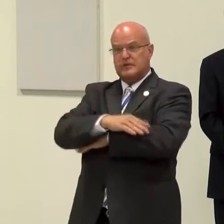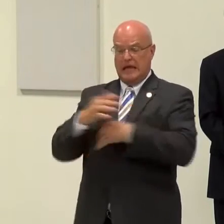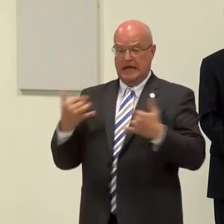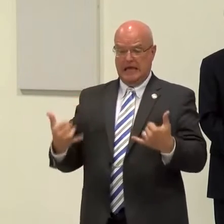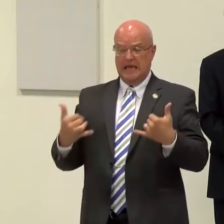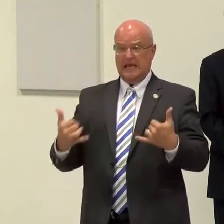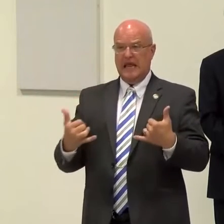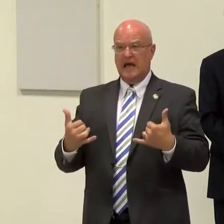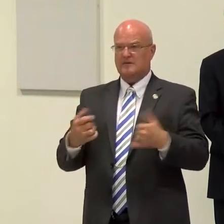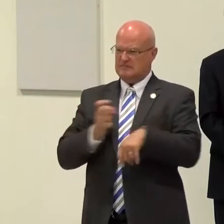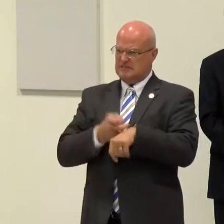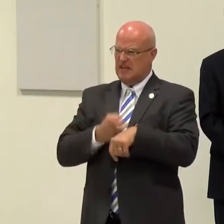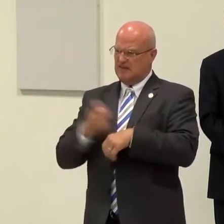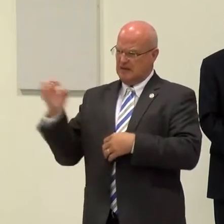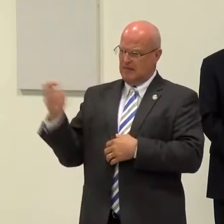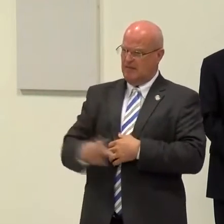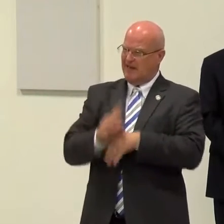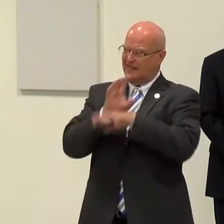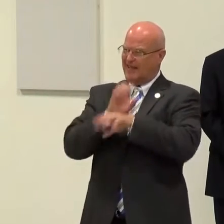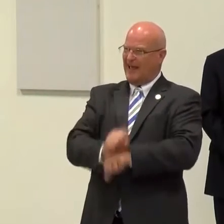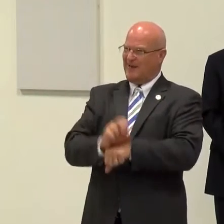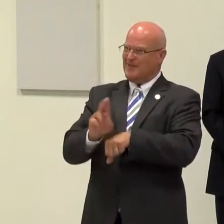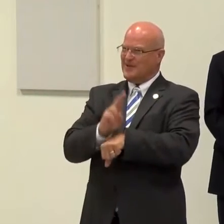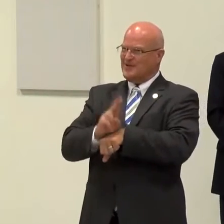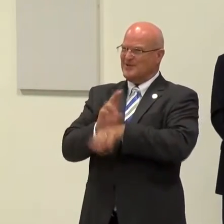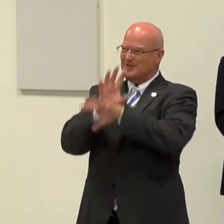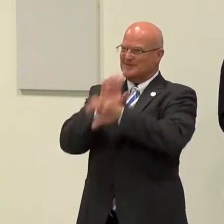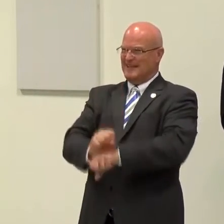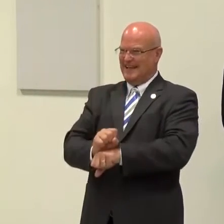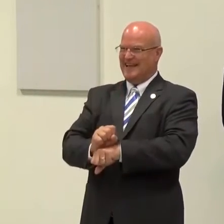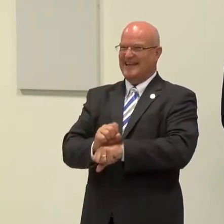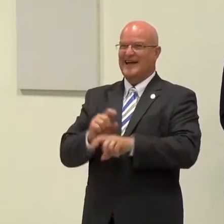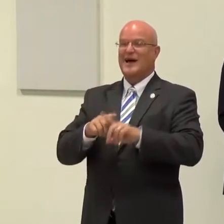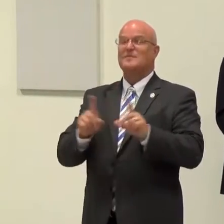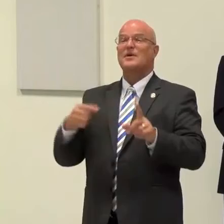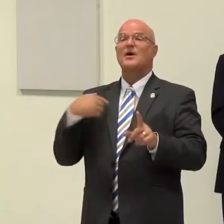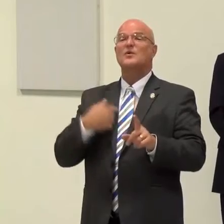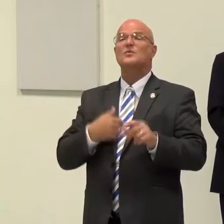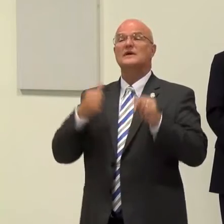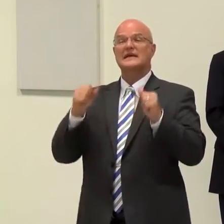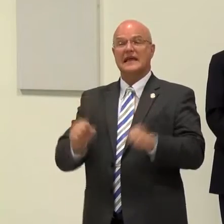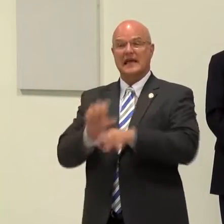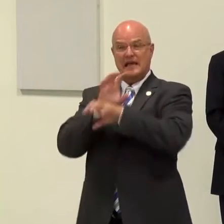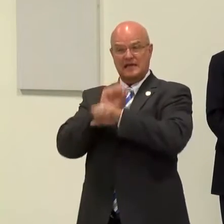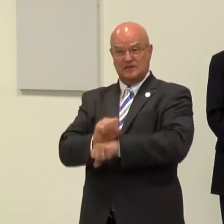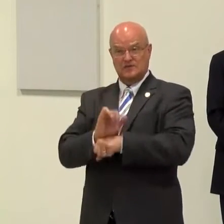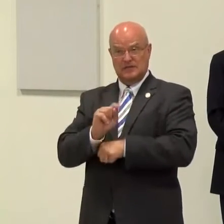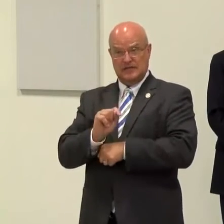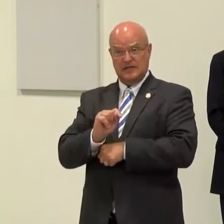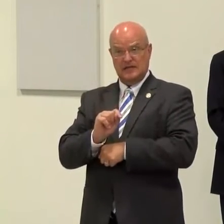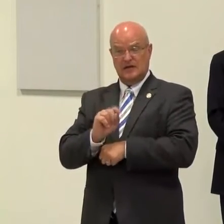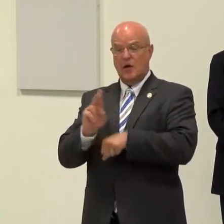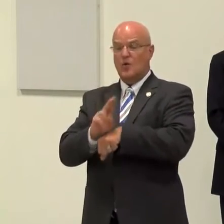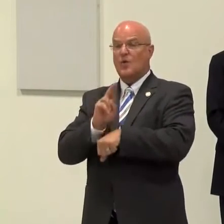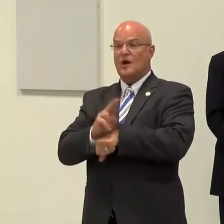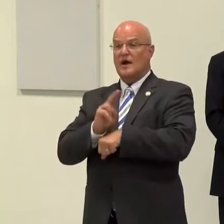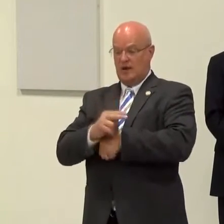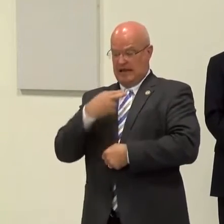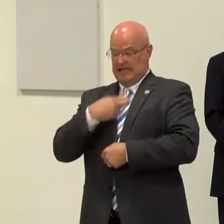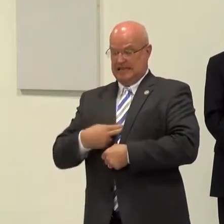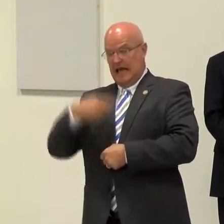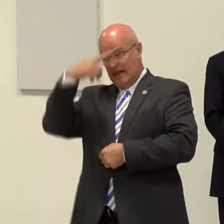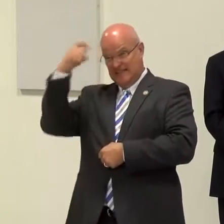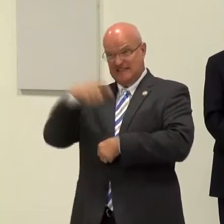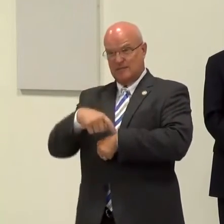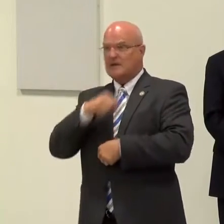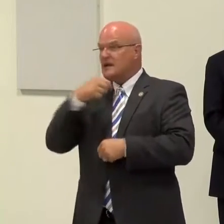Now it's a little tough to get back to used to wearing it again, but we can get used to it. Wearing a tie in the summer